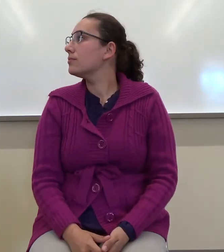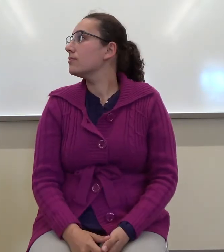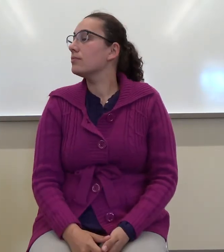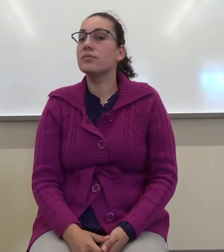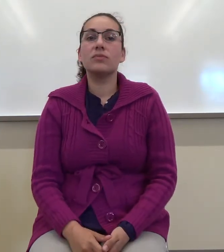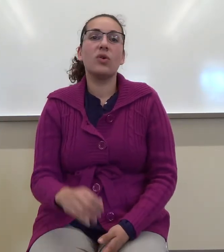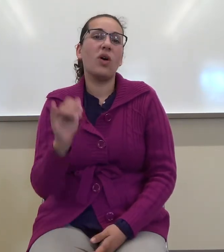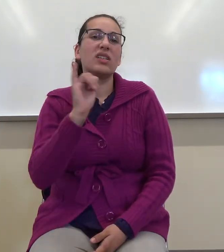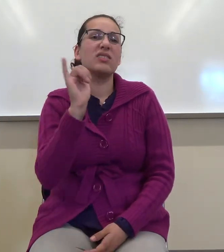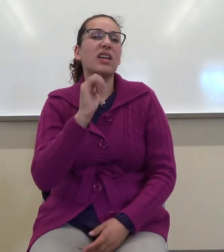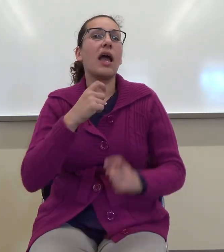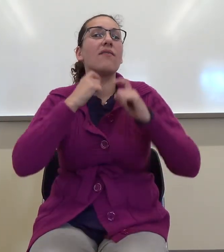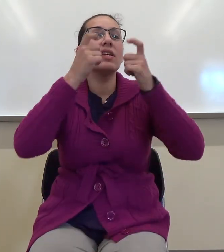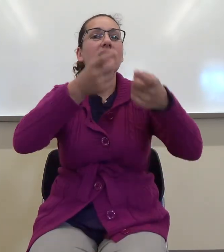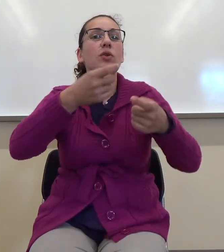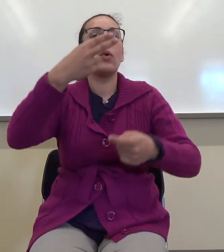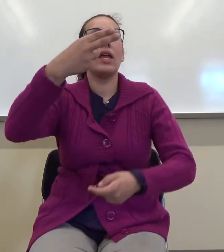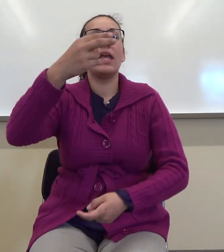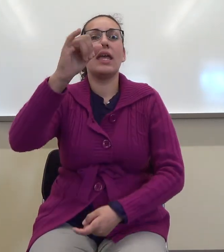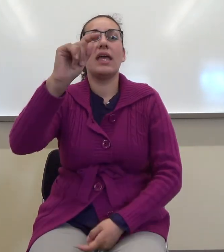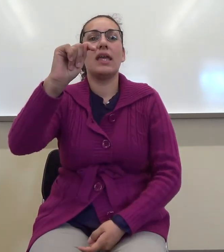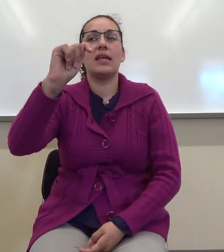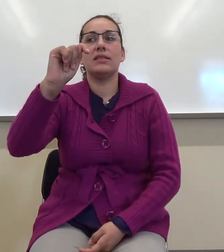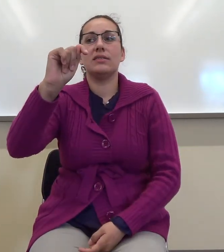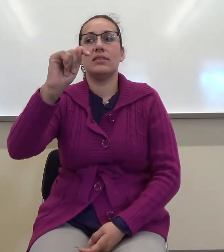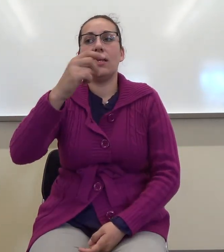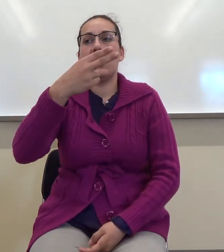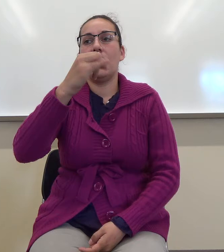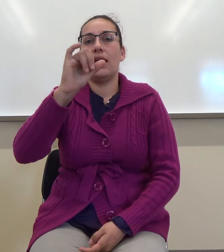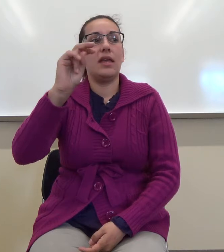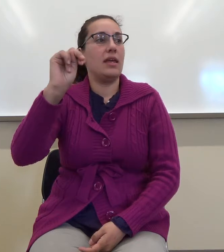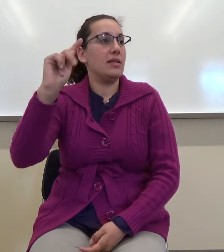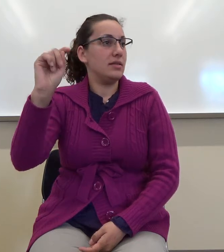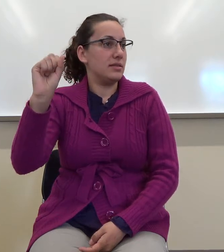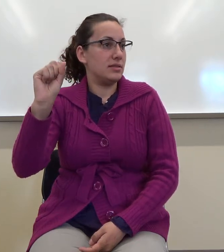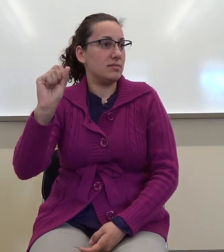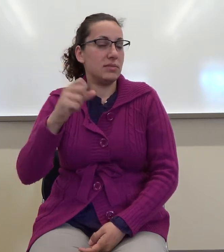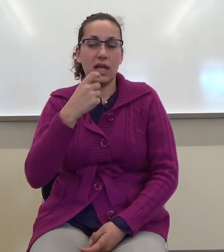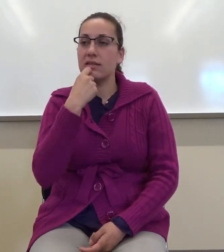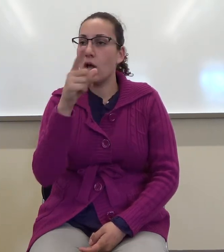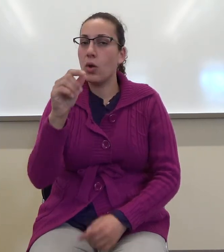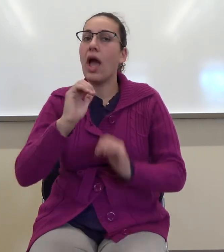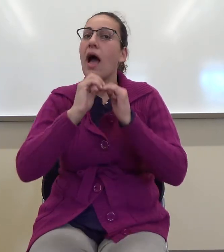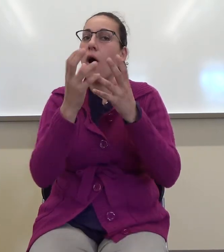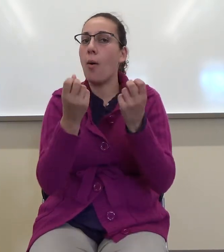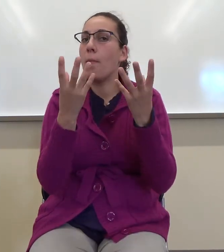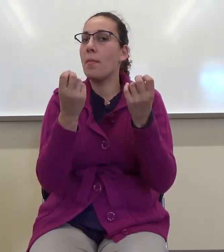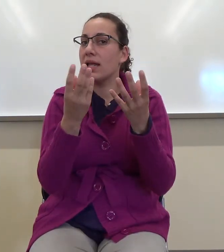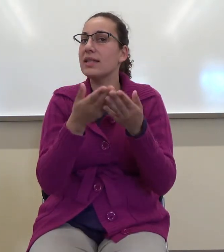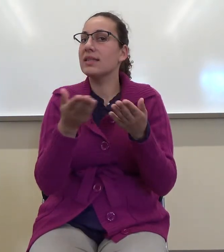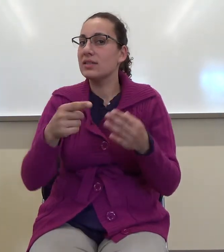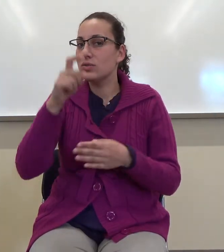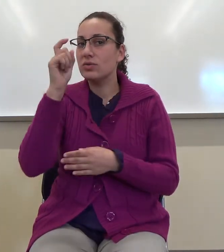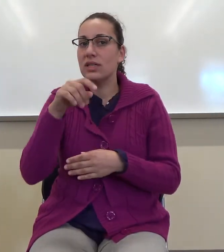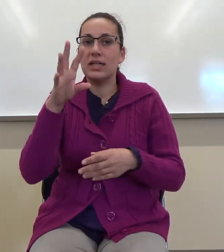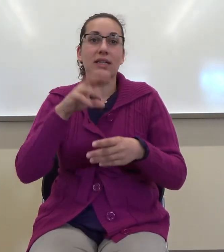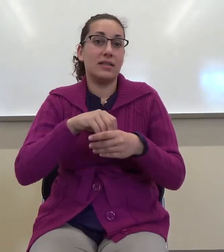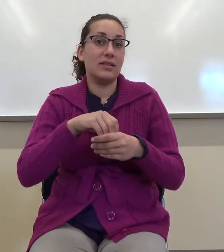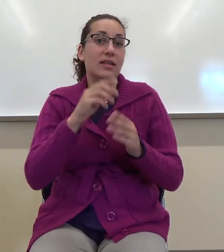many things should be in your list. Okay, so that's helpful. Some of them have 3, some of them have 4. I wasn't